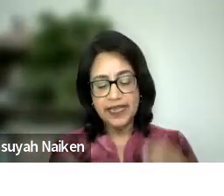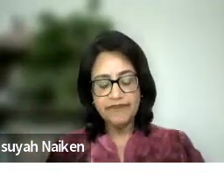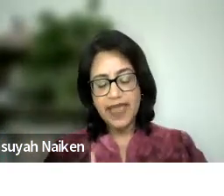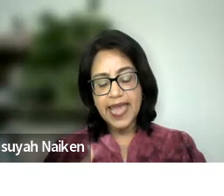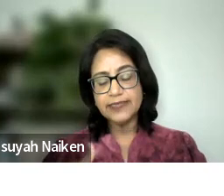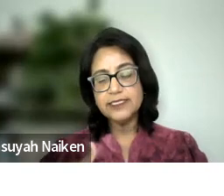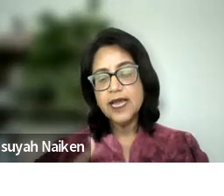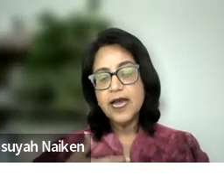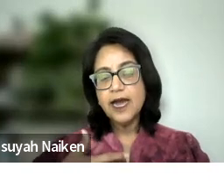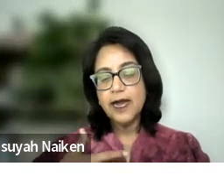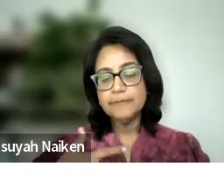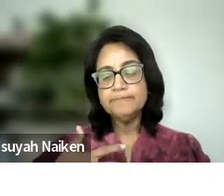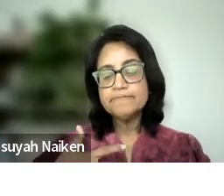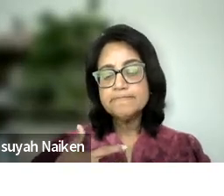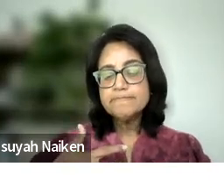our life, and